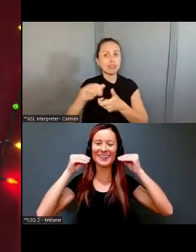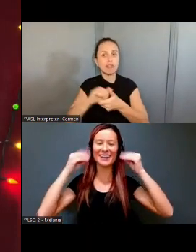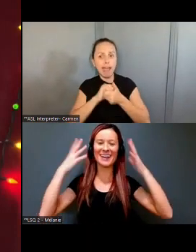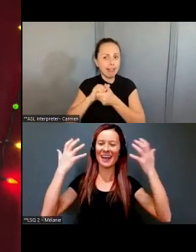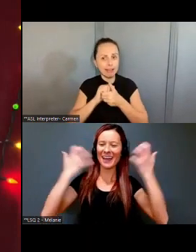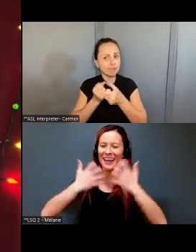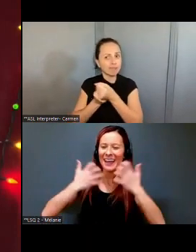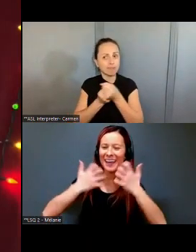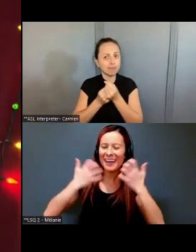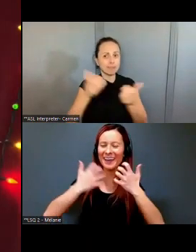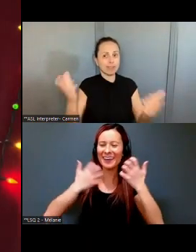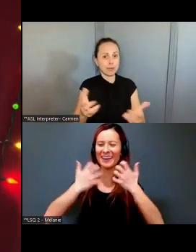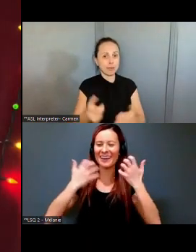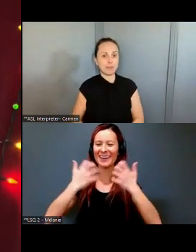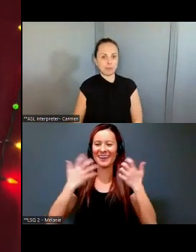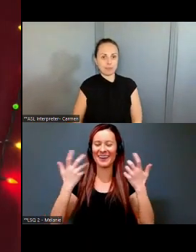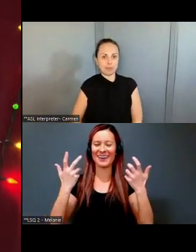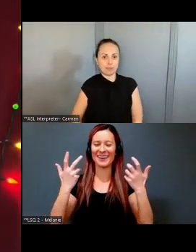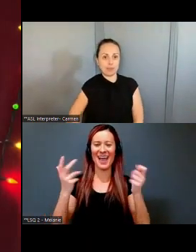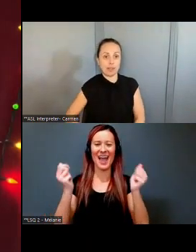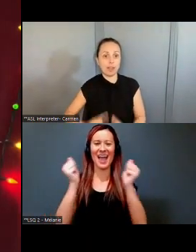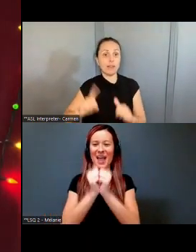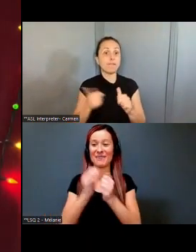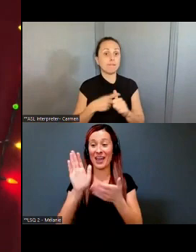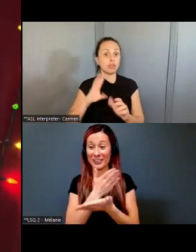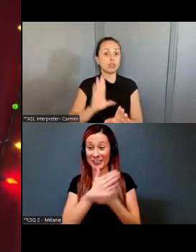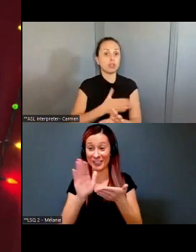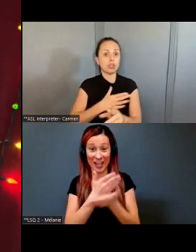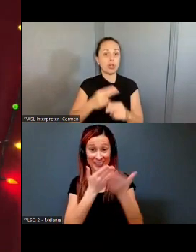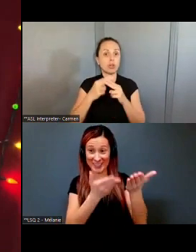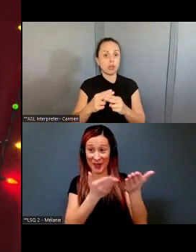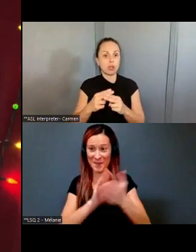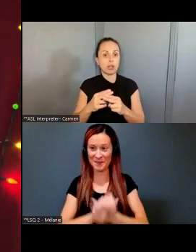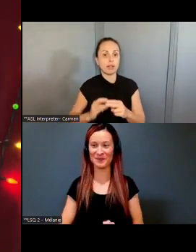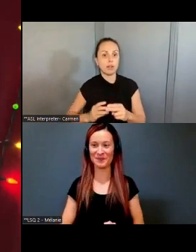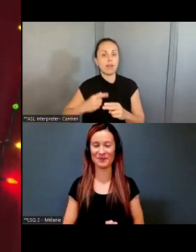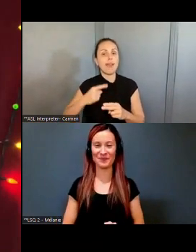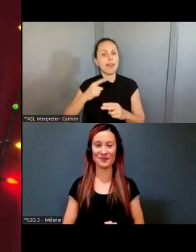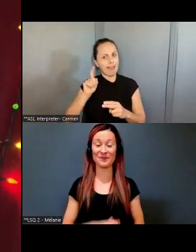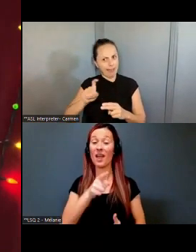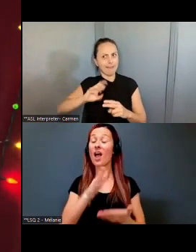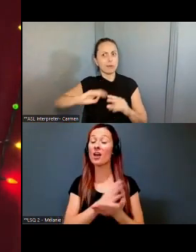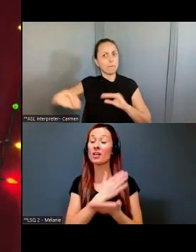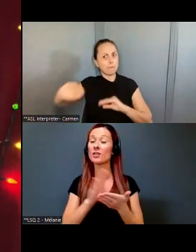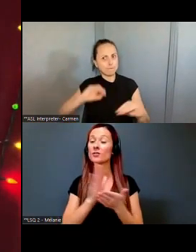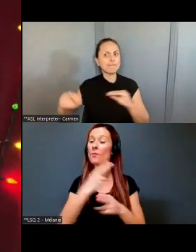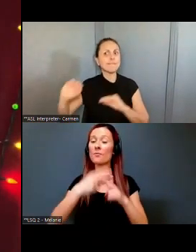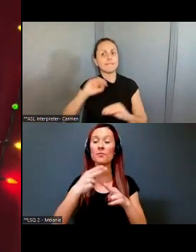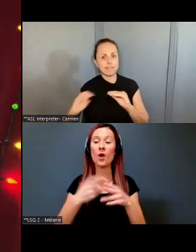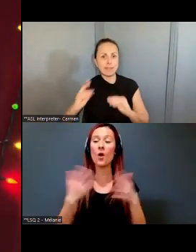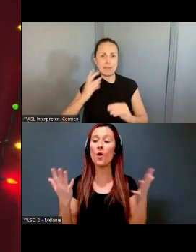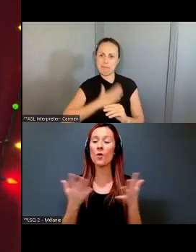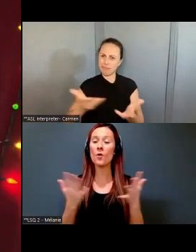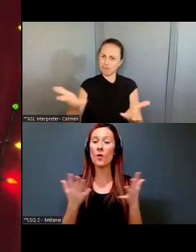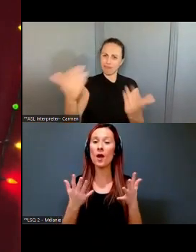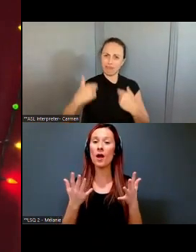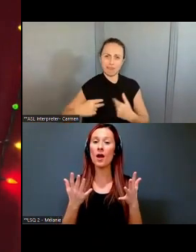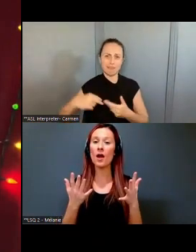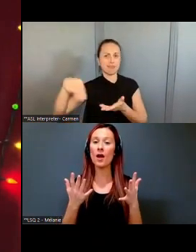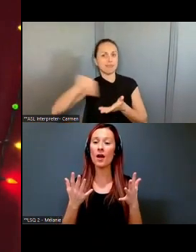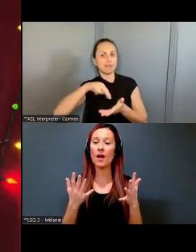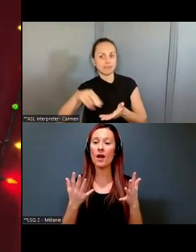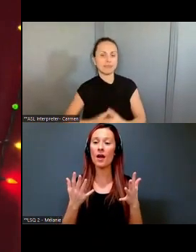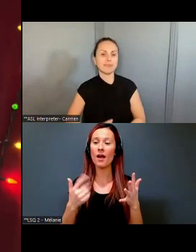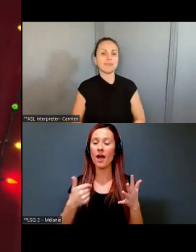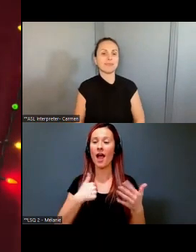have with us here today. We're going to start with a song called I Got Moves. So please break out all your best